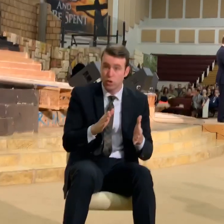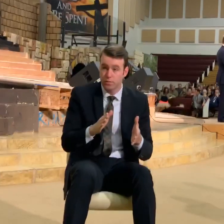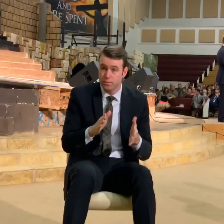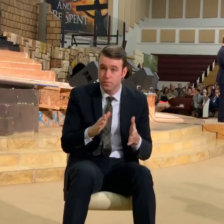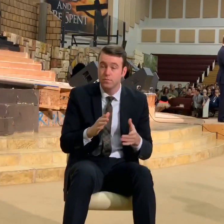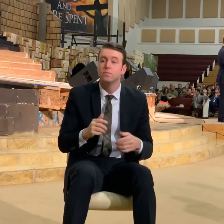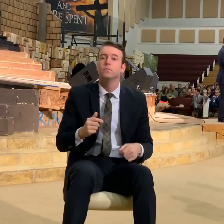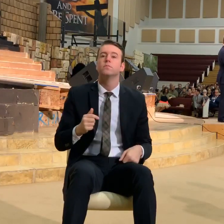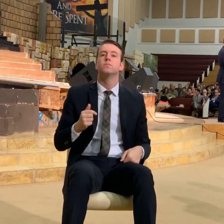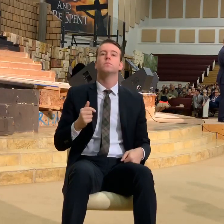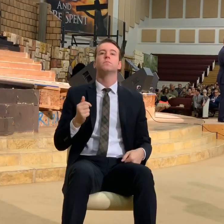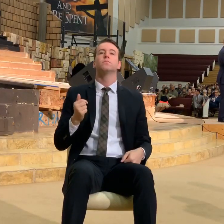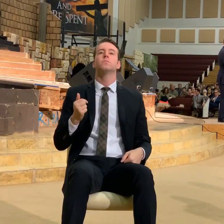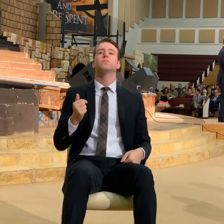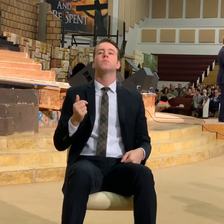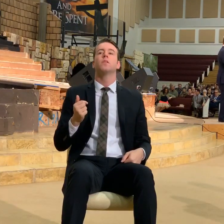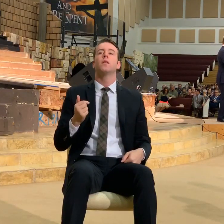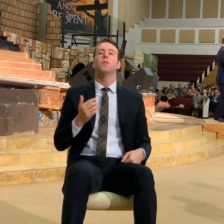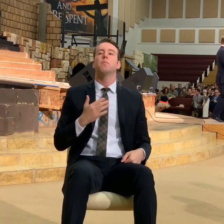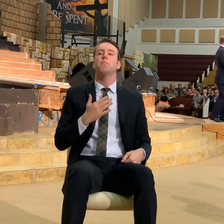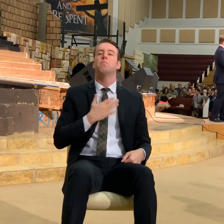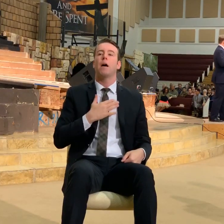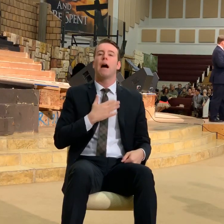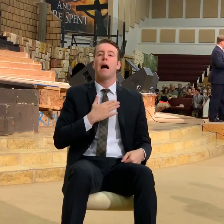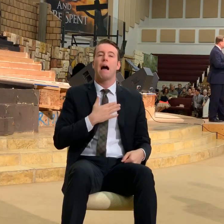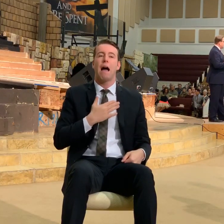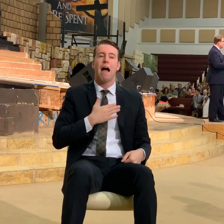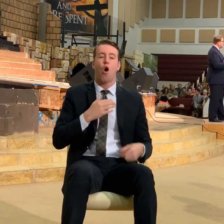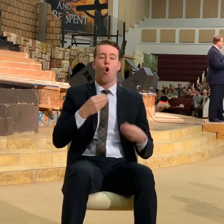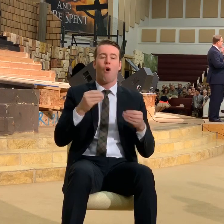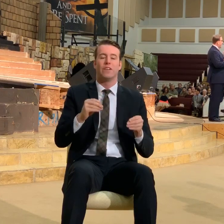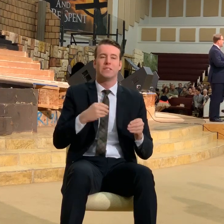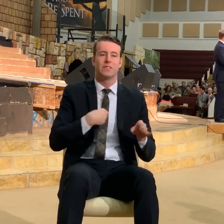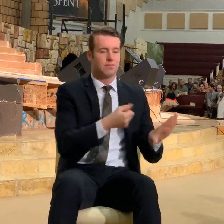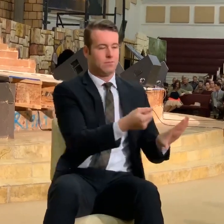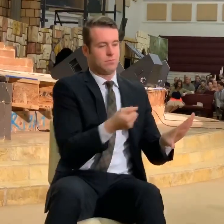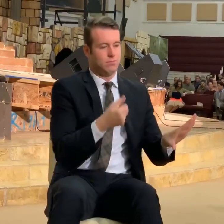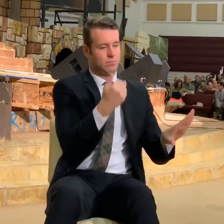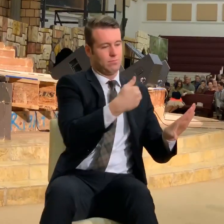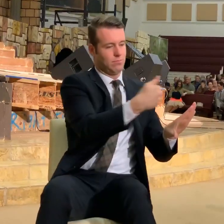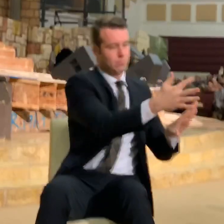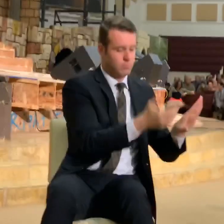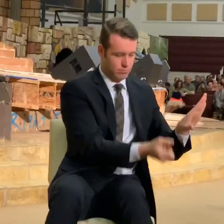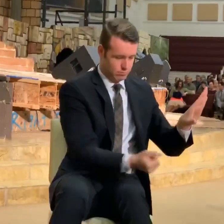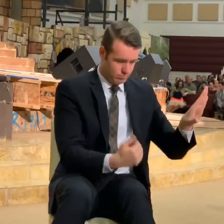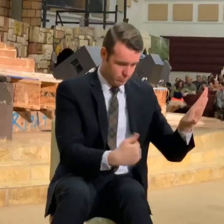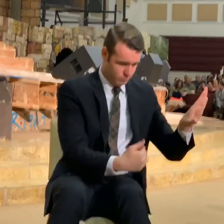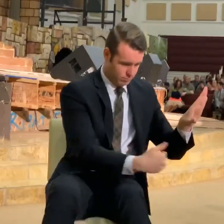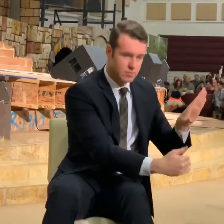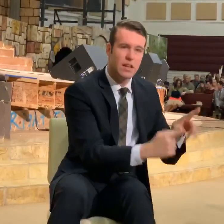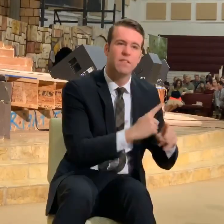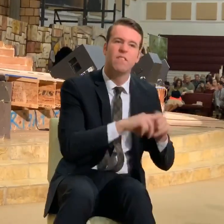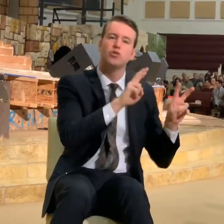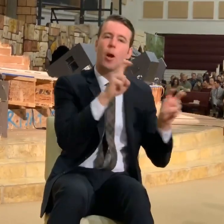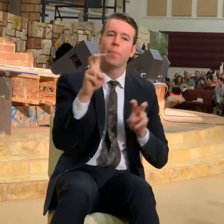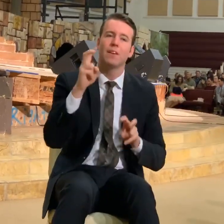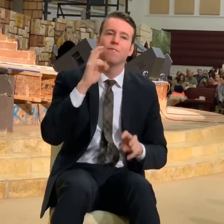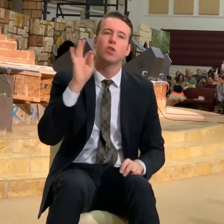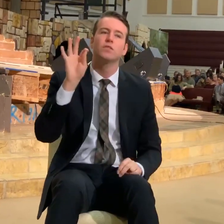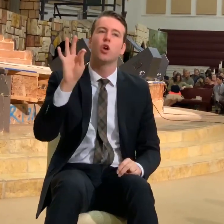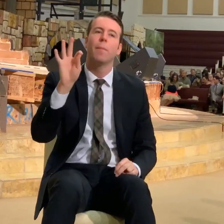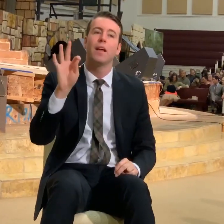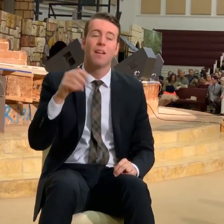to categorize this in my office, I have files of sermons that are categorized into particular topics. I